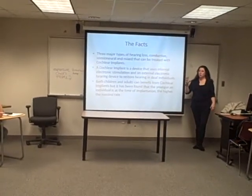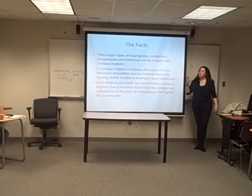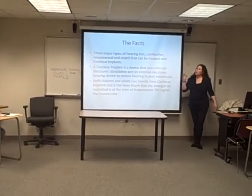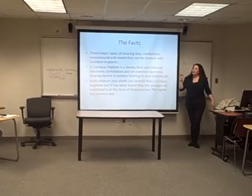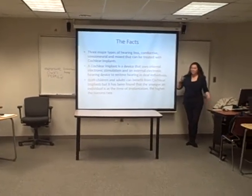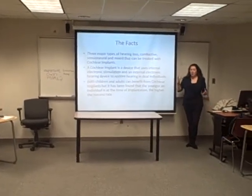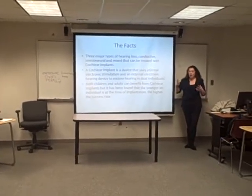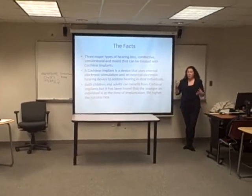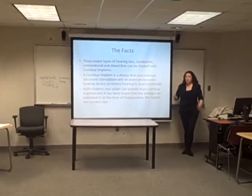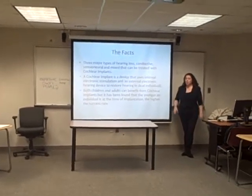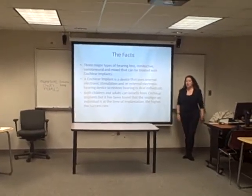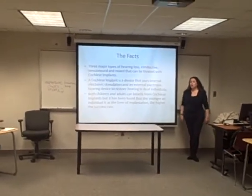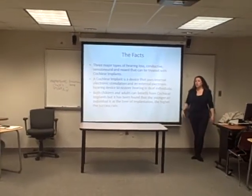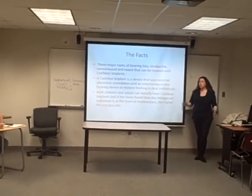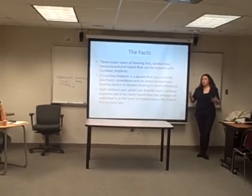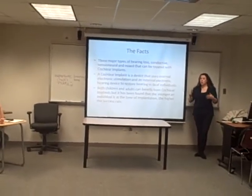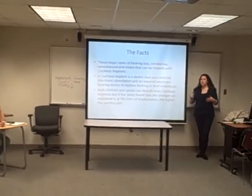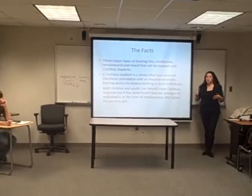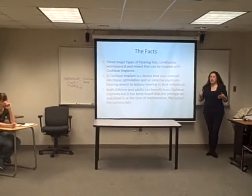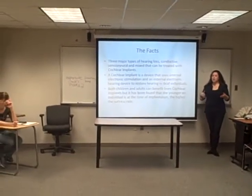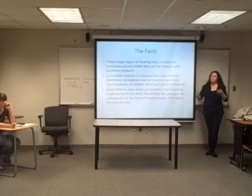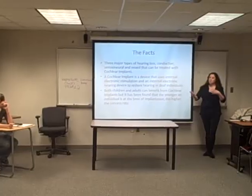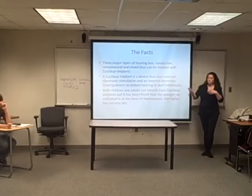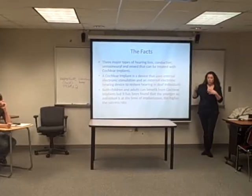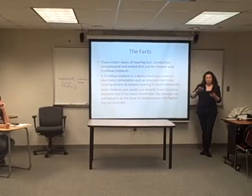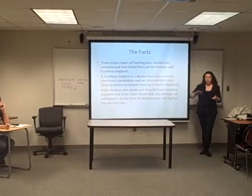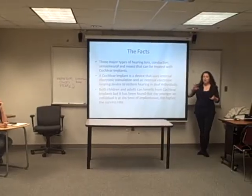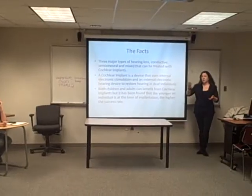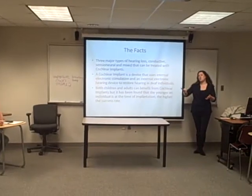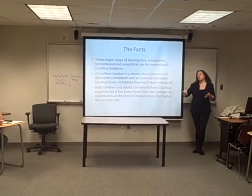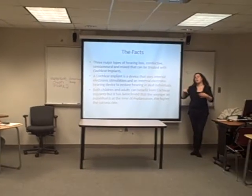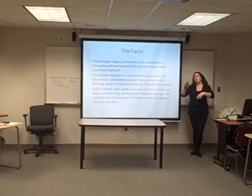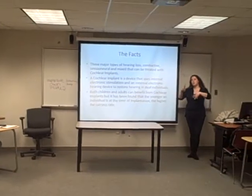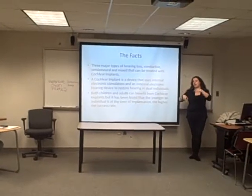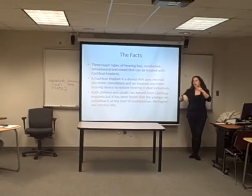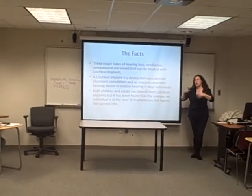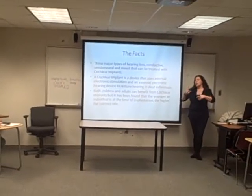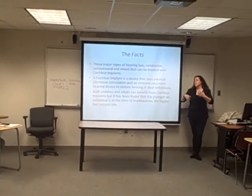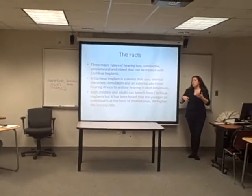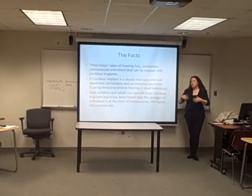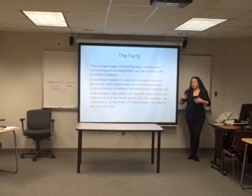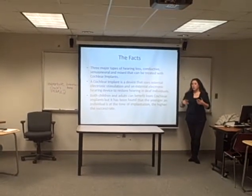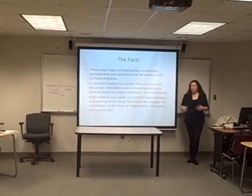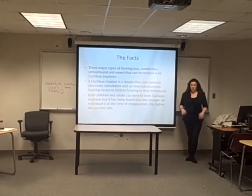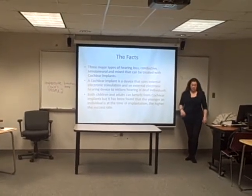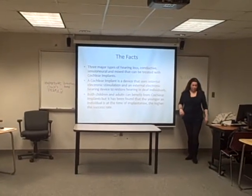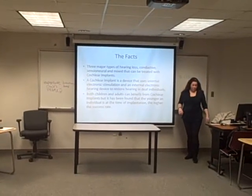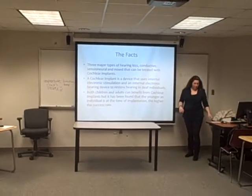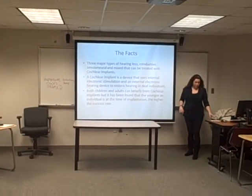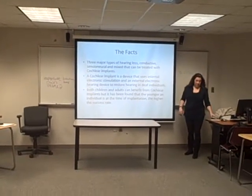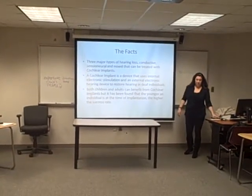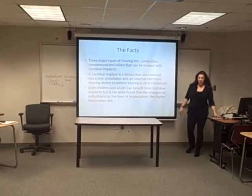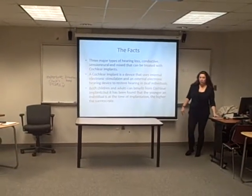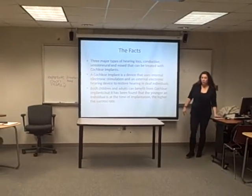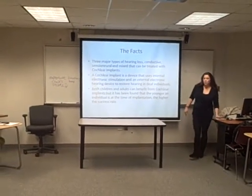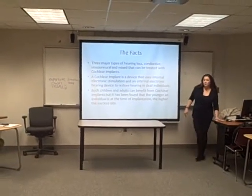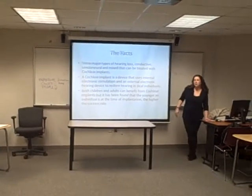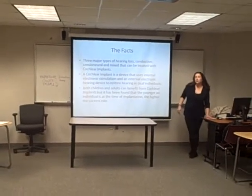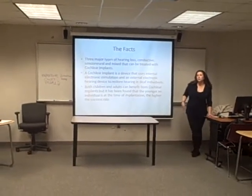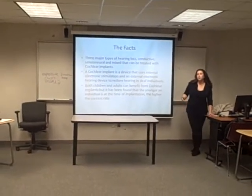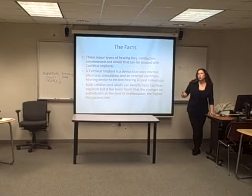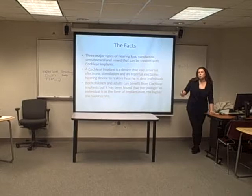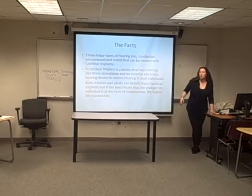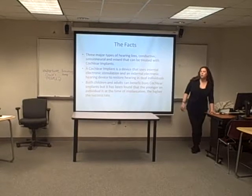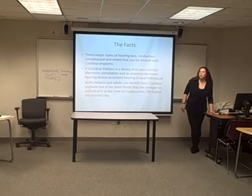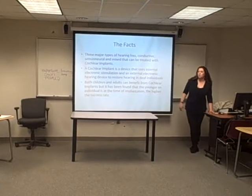set will not function right. So she lost a set, which was fine. They turned it off and they readjusted the other 2 sets of electrodes.